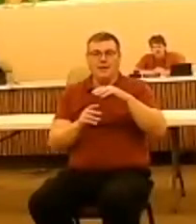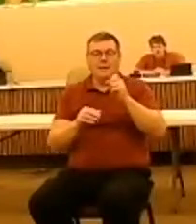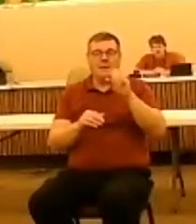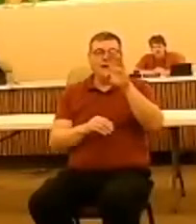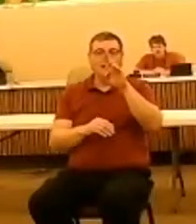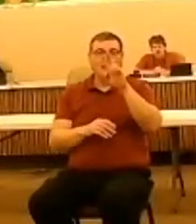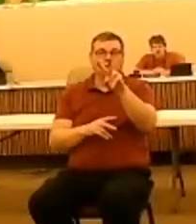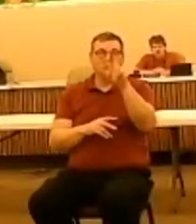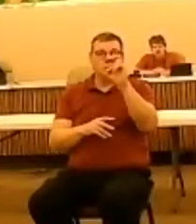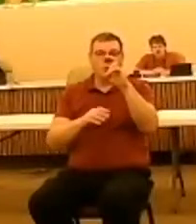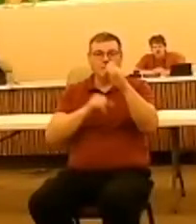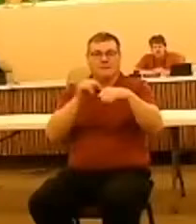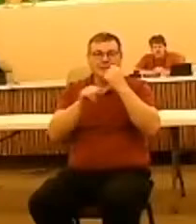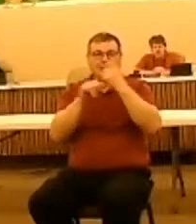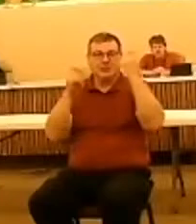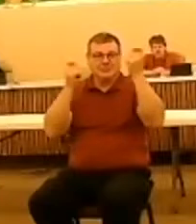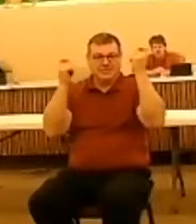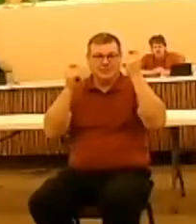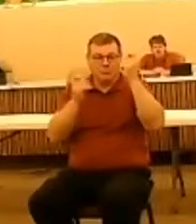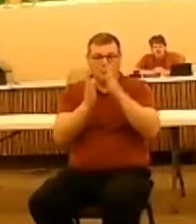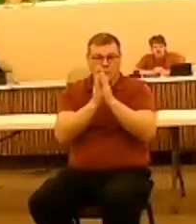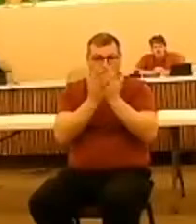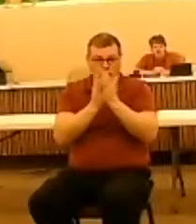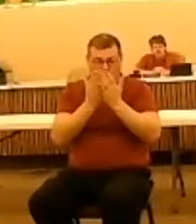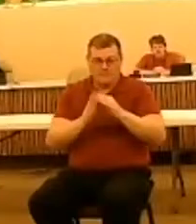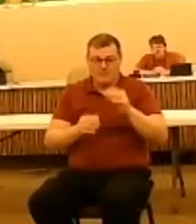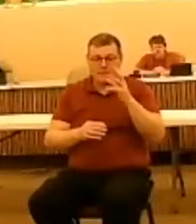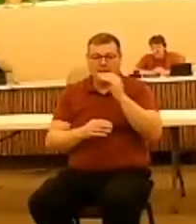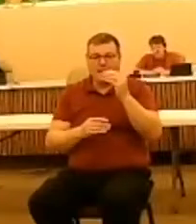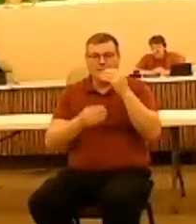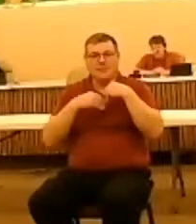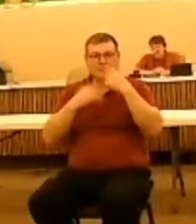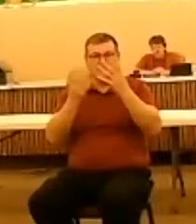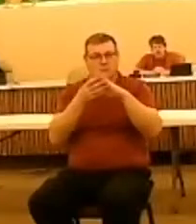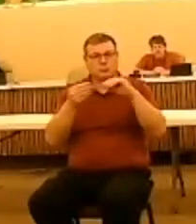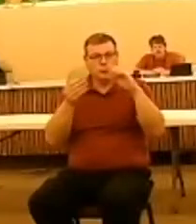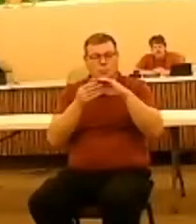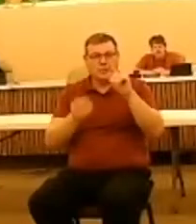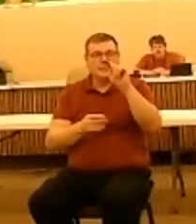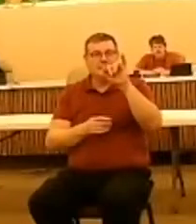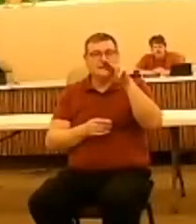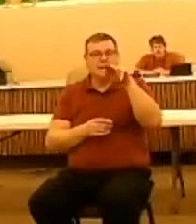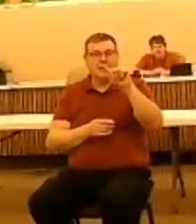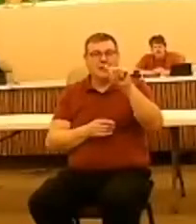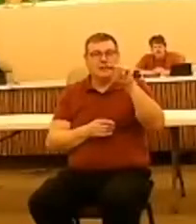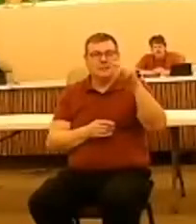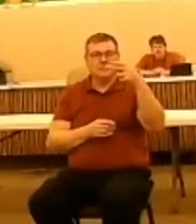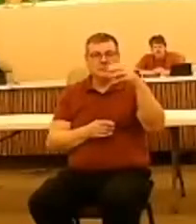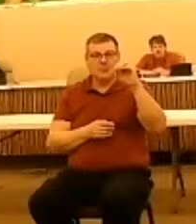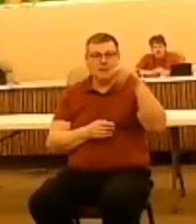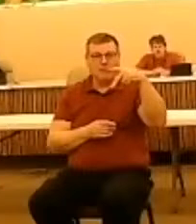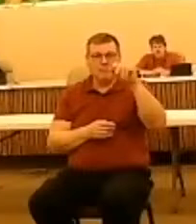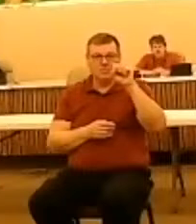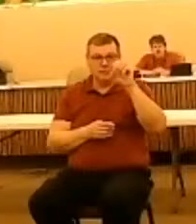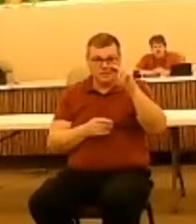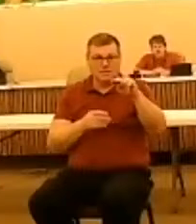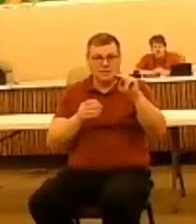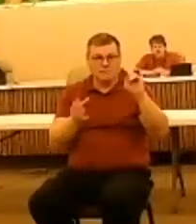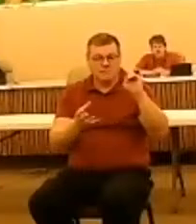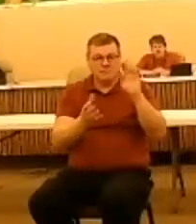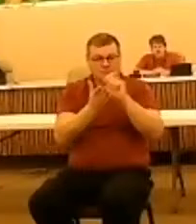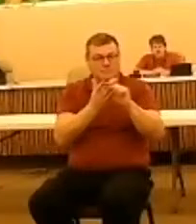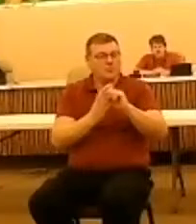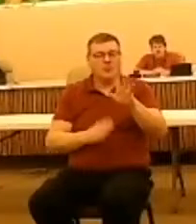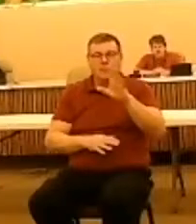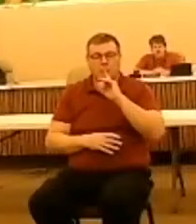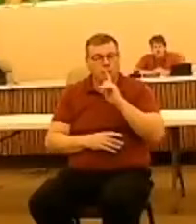bicentennial celebration book that town historian Tina Thompson put together. It's a really